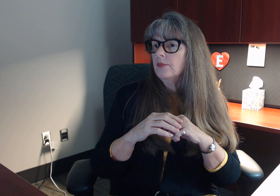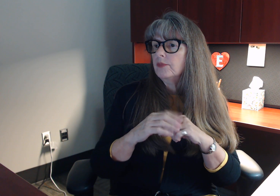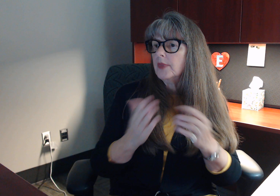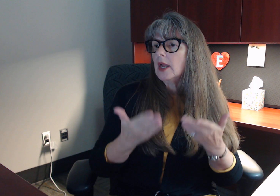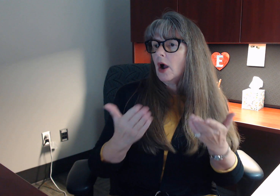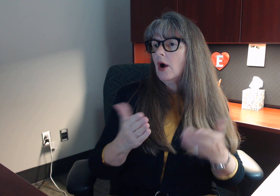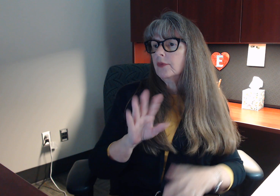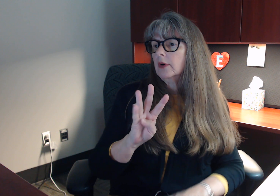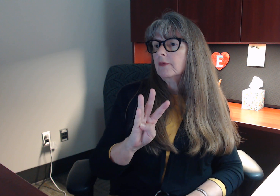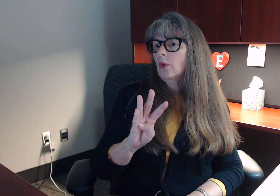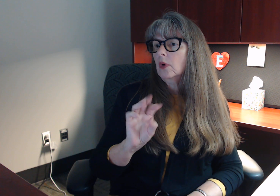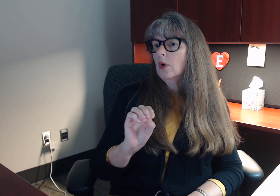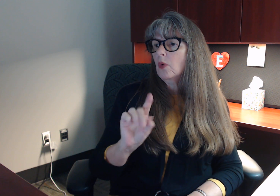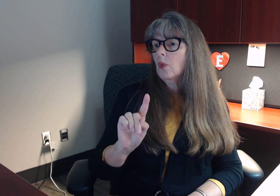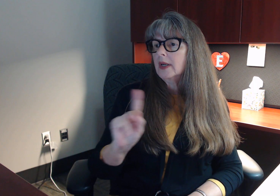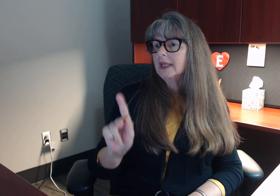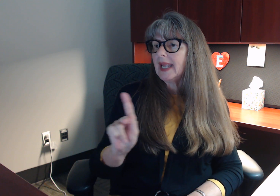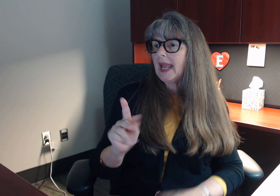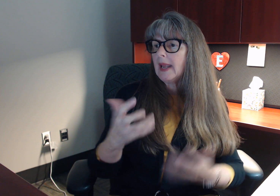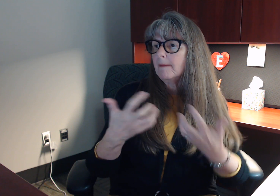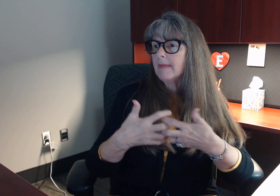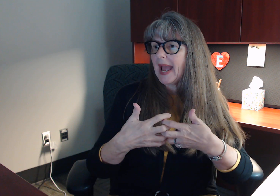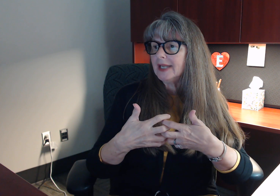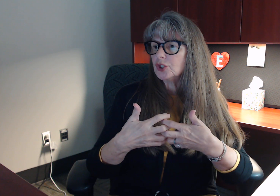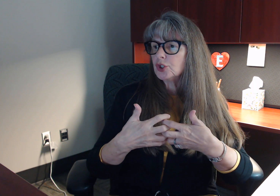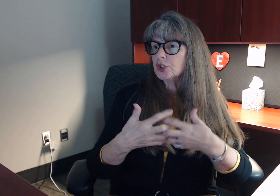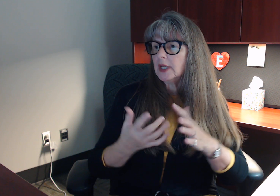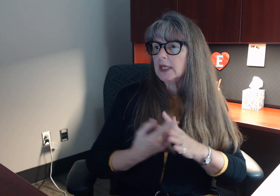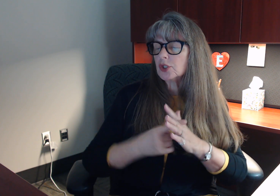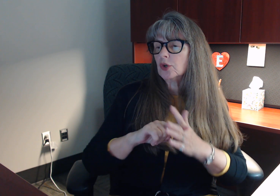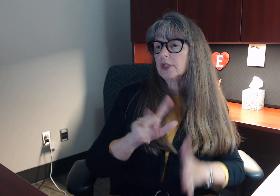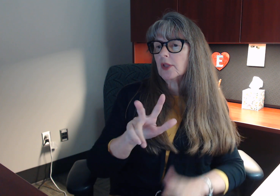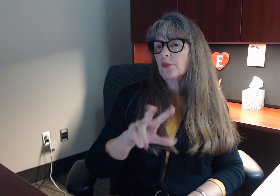They offer a 401k match, and it starts at 3%